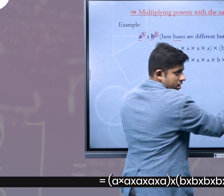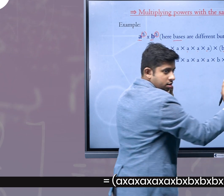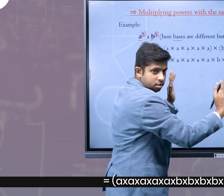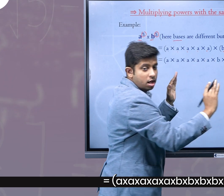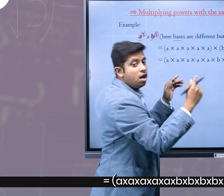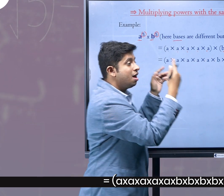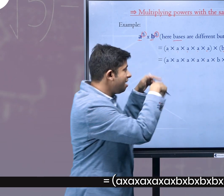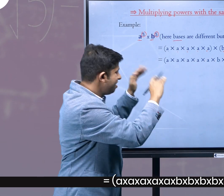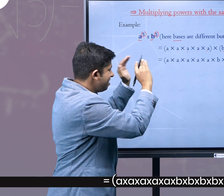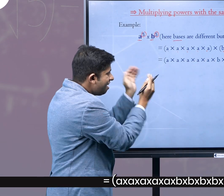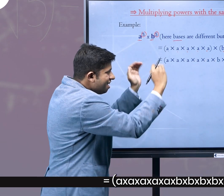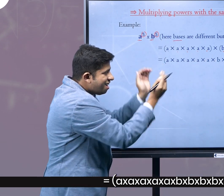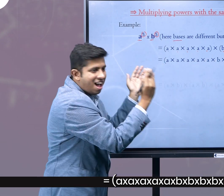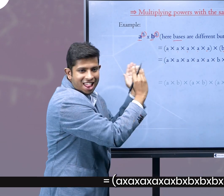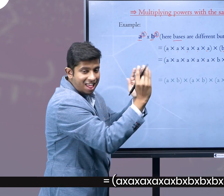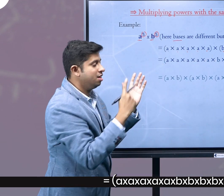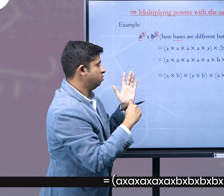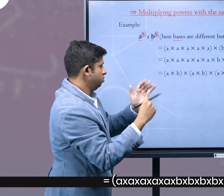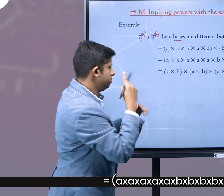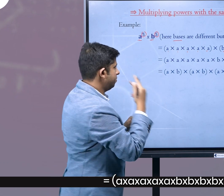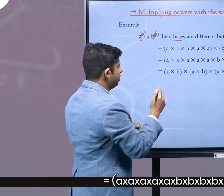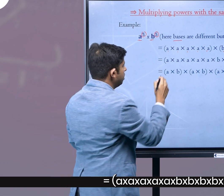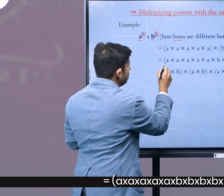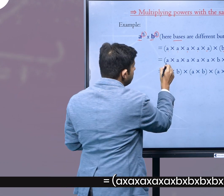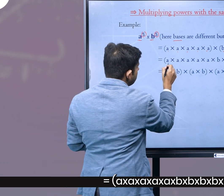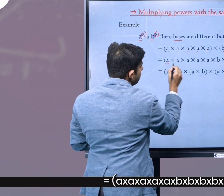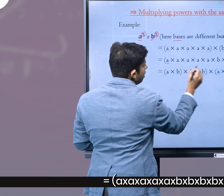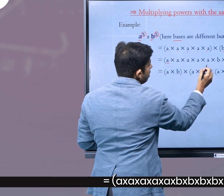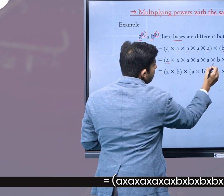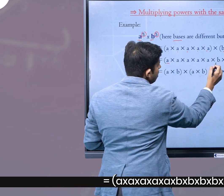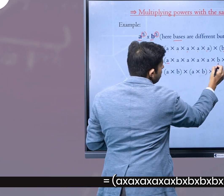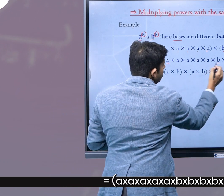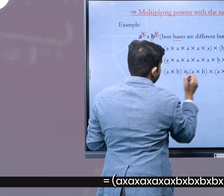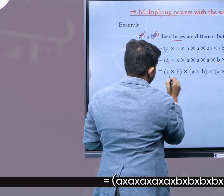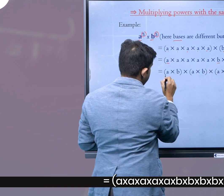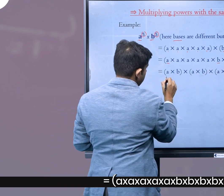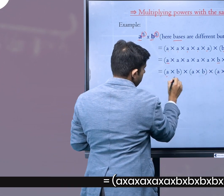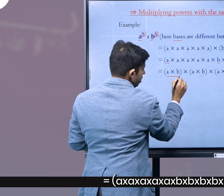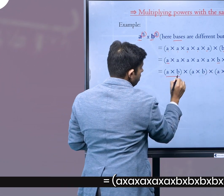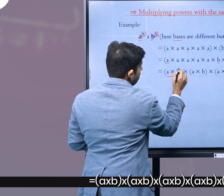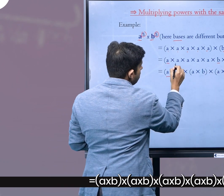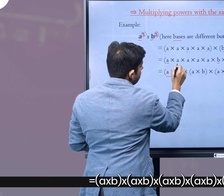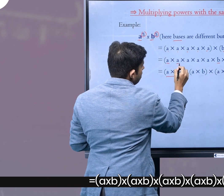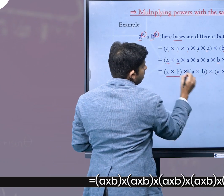A into a into a into a into a into b into b into b into b into b is equal to a into